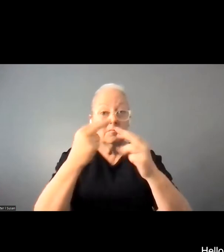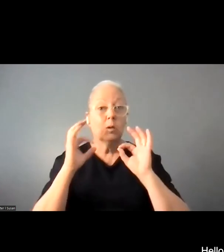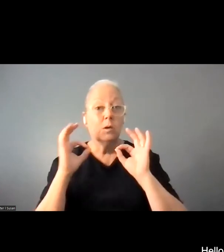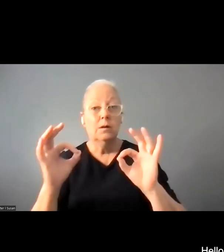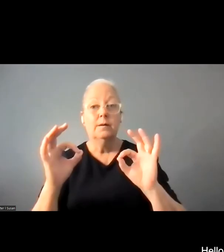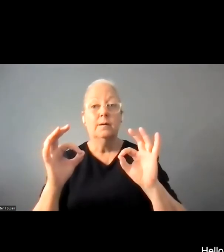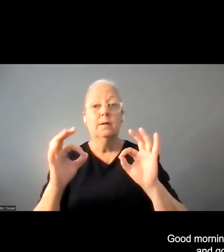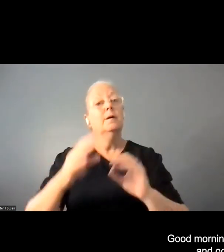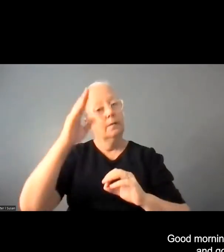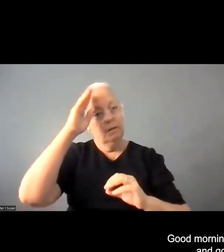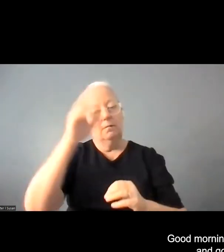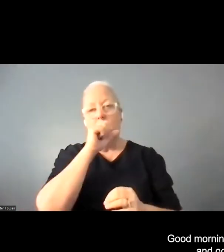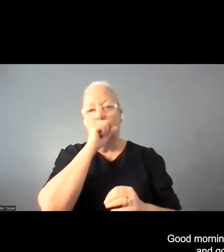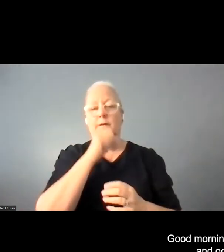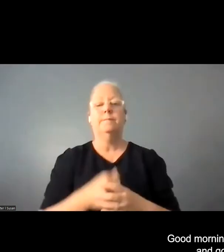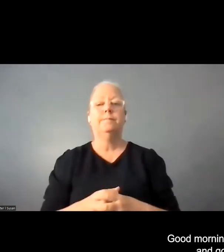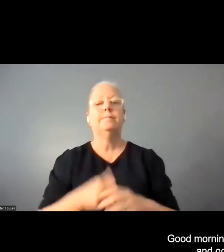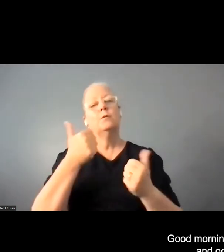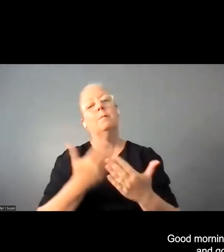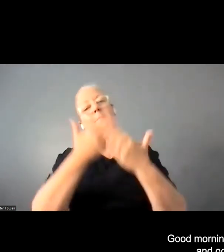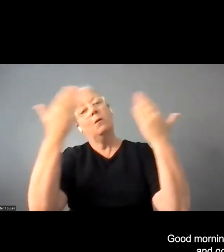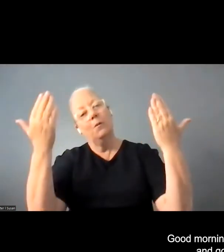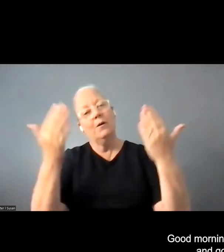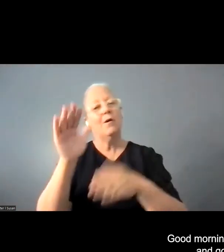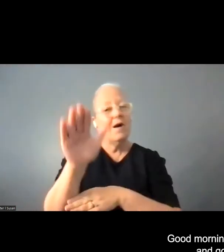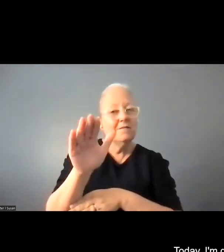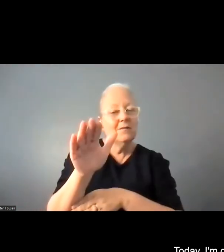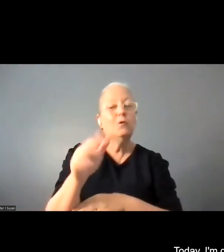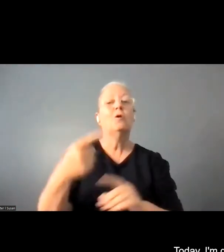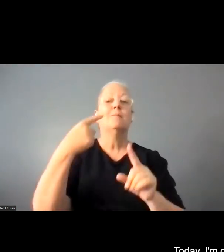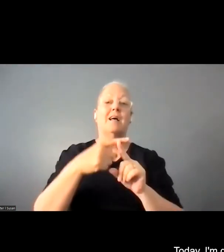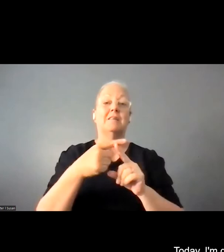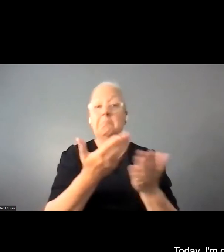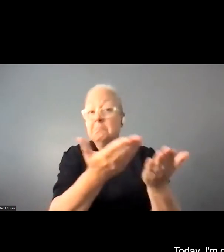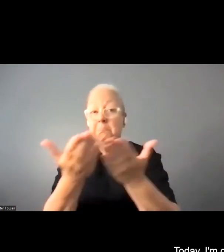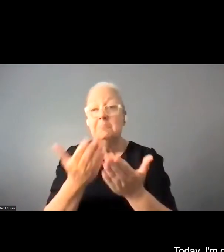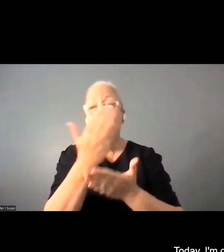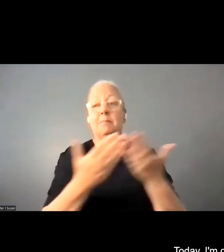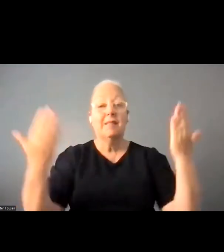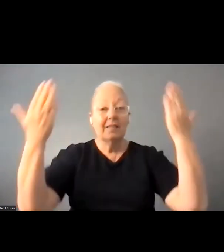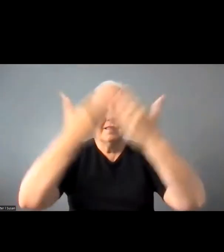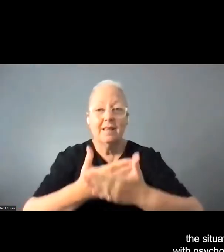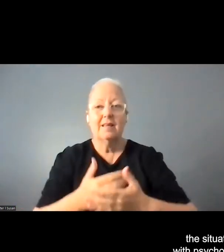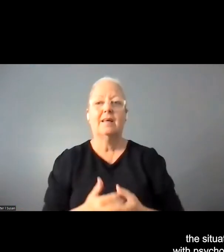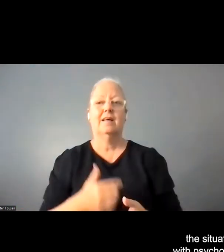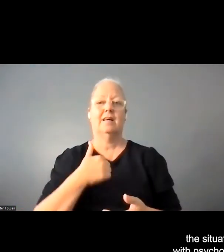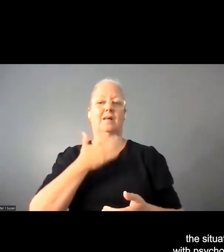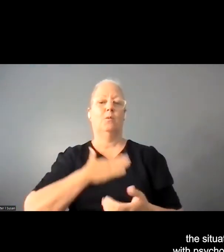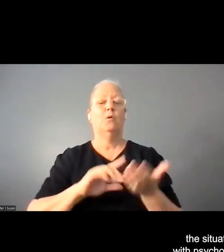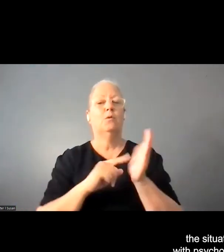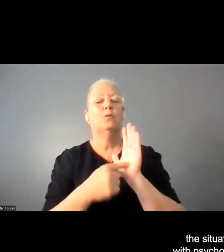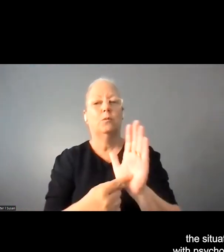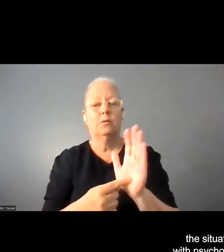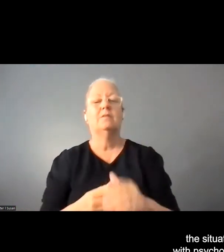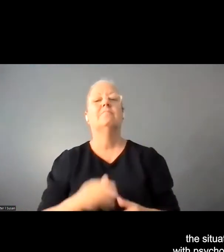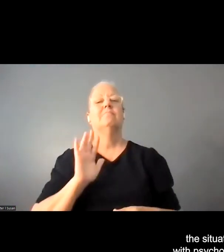Hello, everyone. Good morning, good afternoon, and good evening. Today, I'm going to show you the situation of